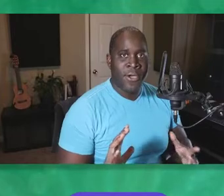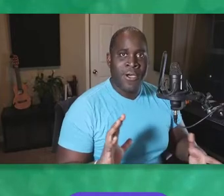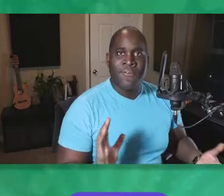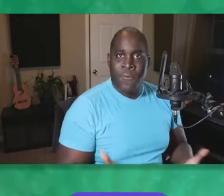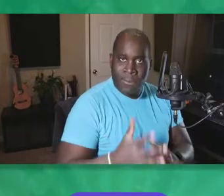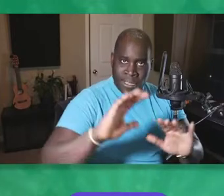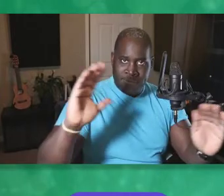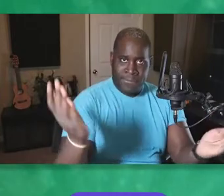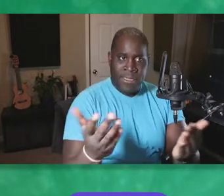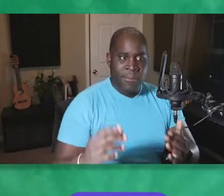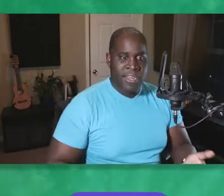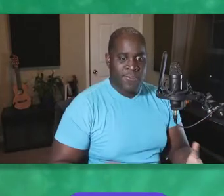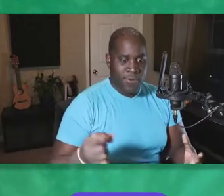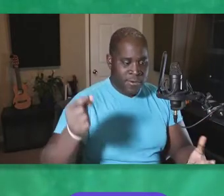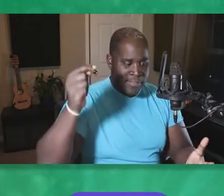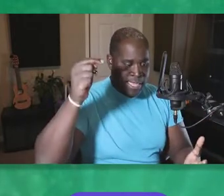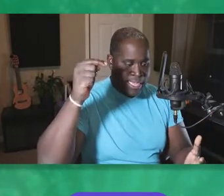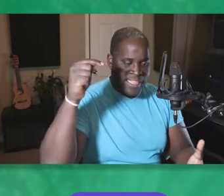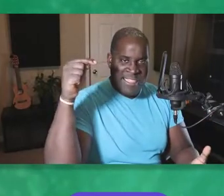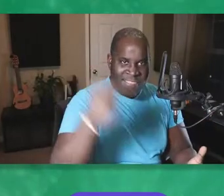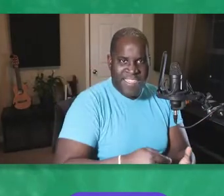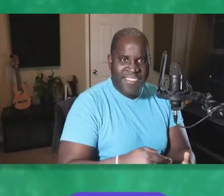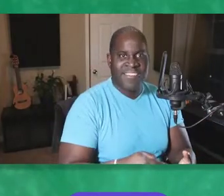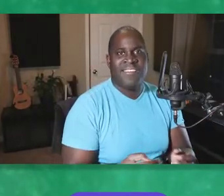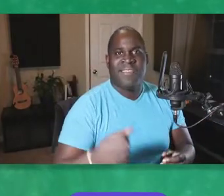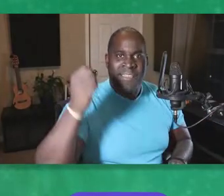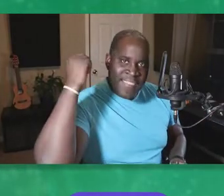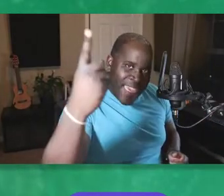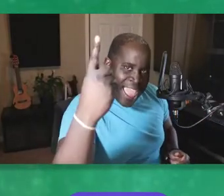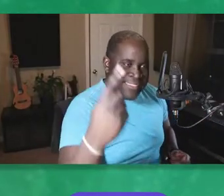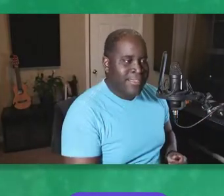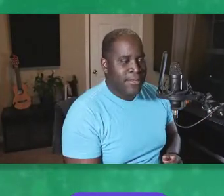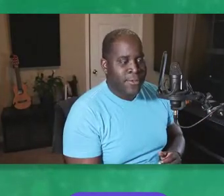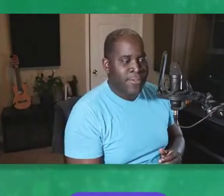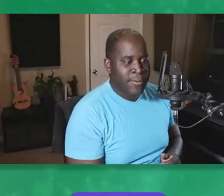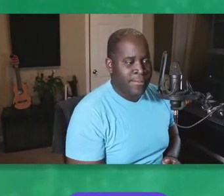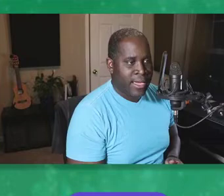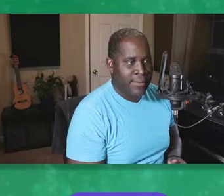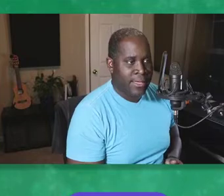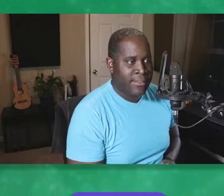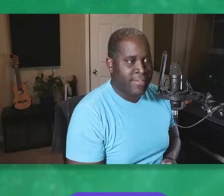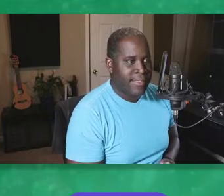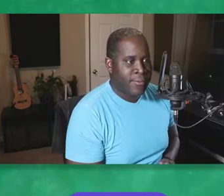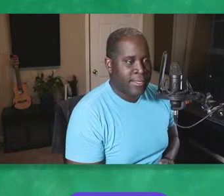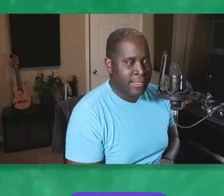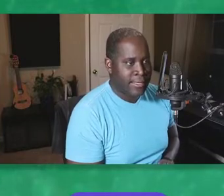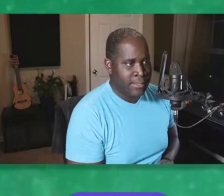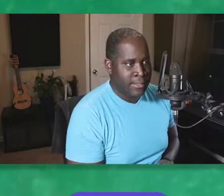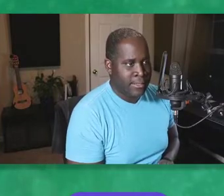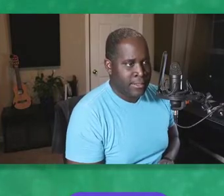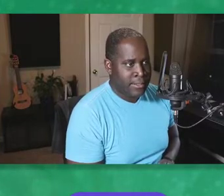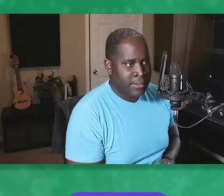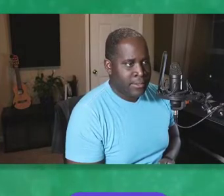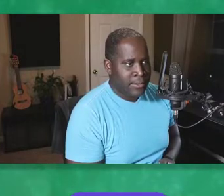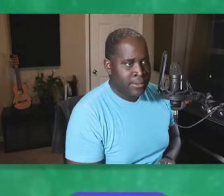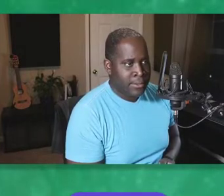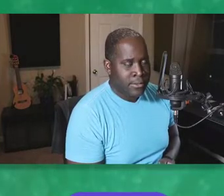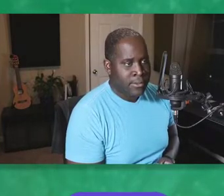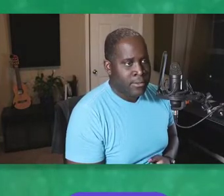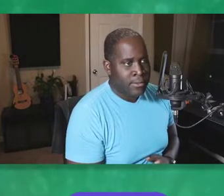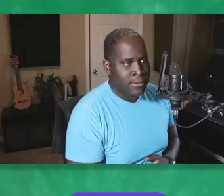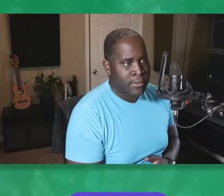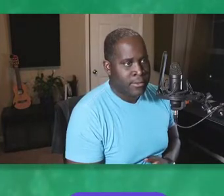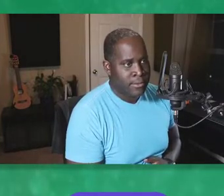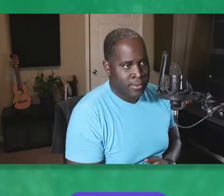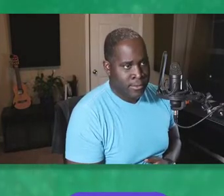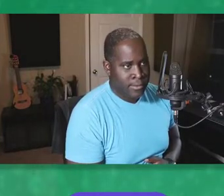much formative, but it's more of like this, that. You'll see what I'm talking about. To me, let's from helping it. Him. You know him as well as